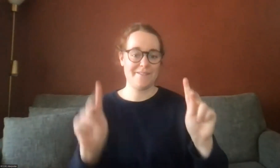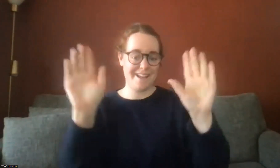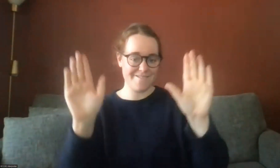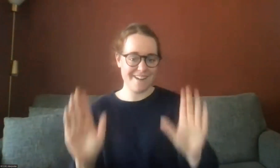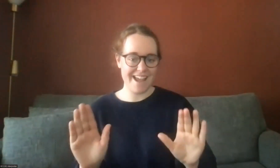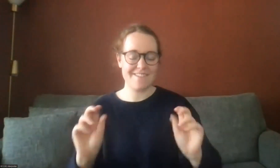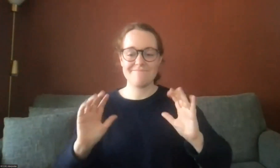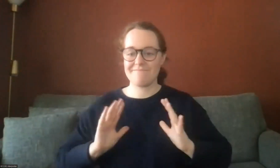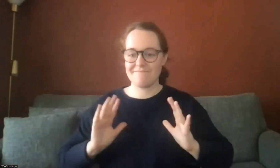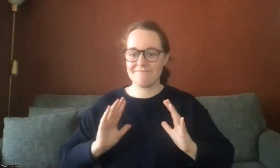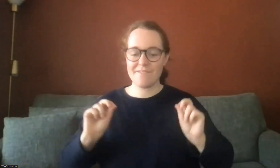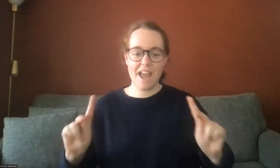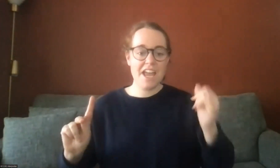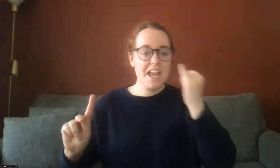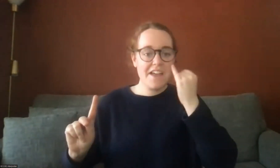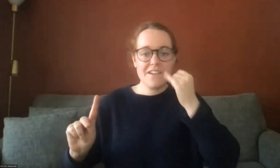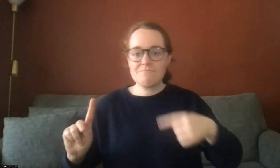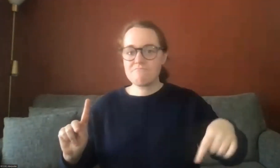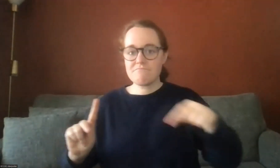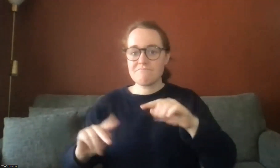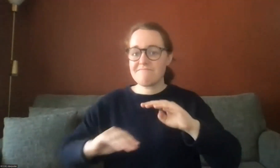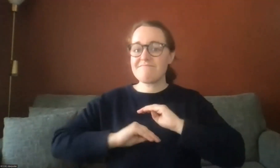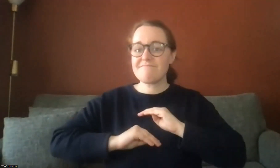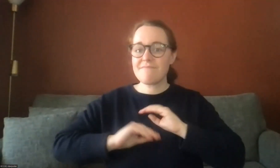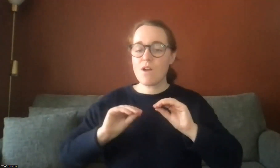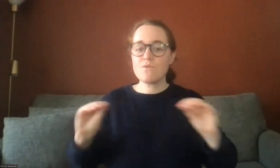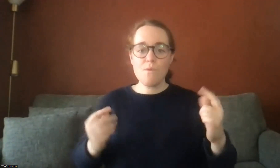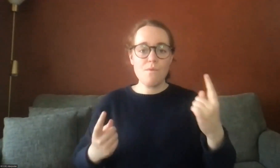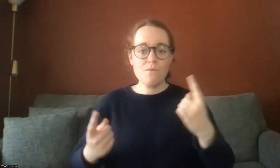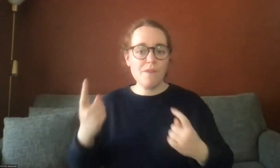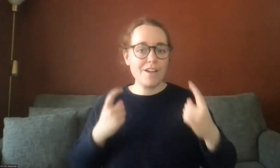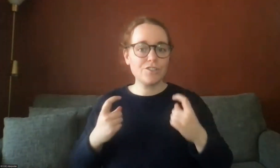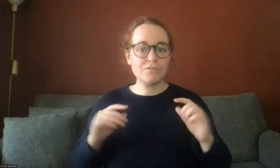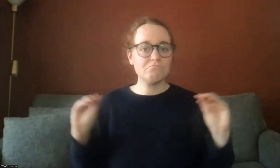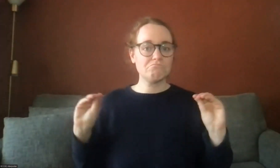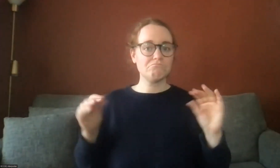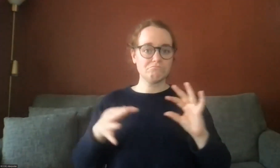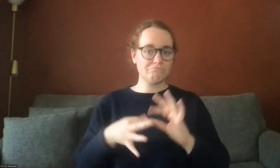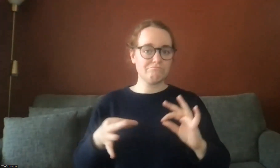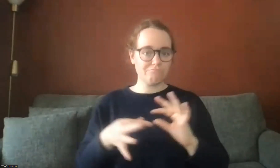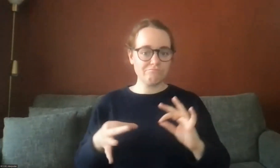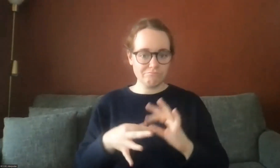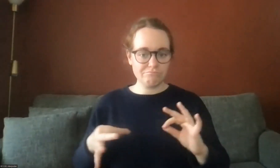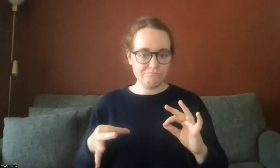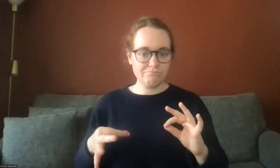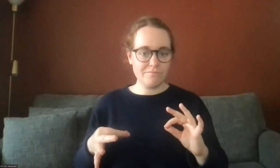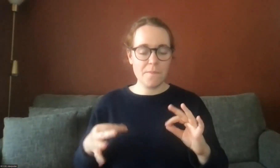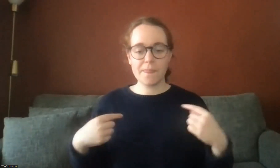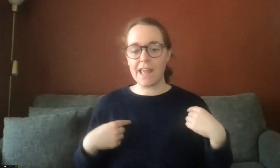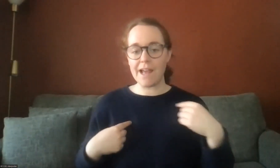Okay. If there aren't any further questions or areas to bring forward for discussion, we